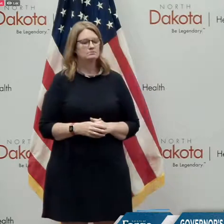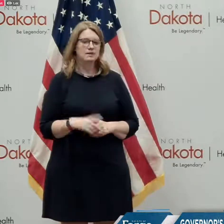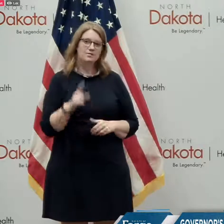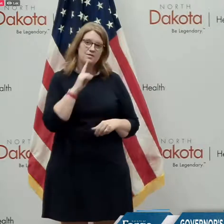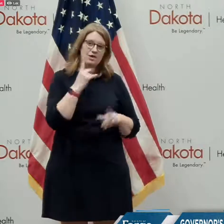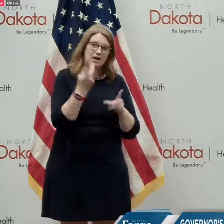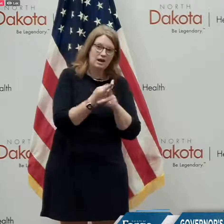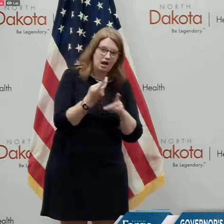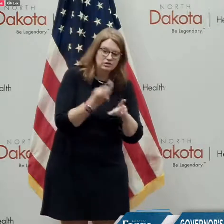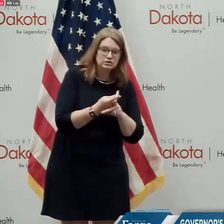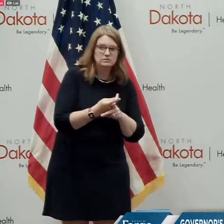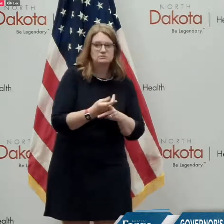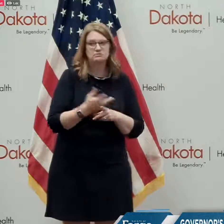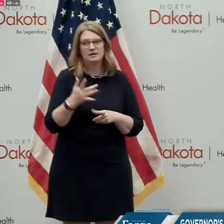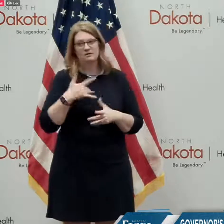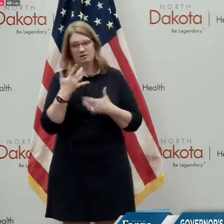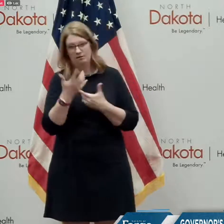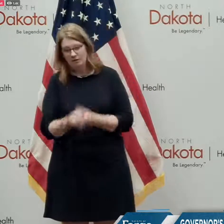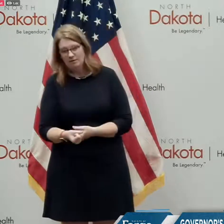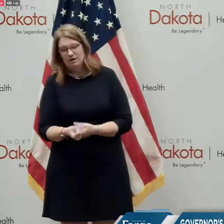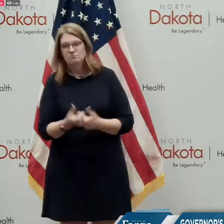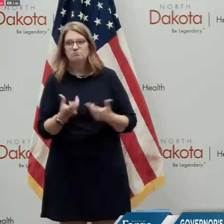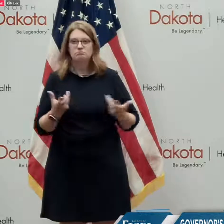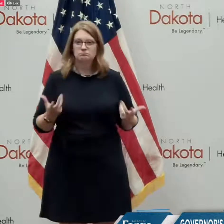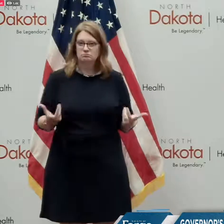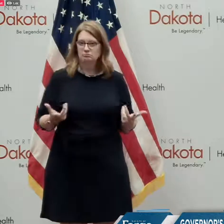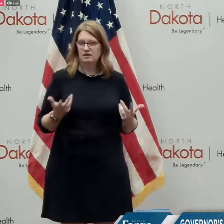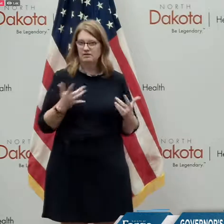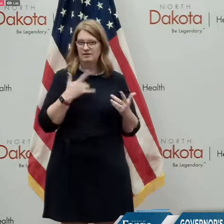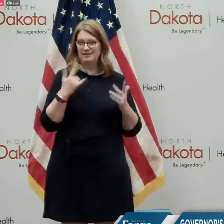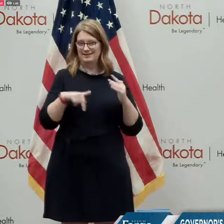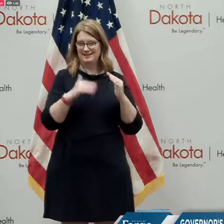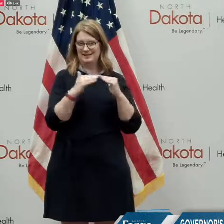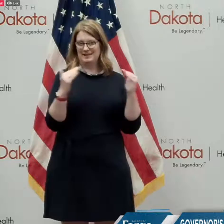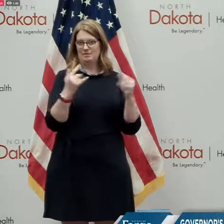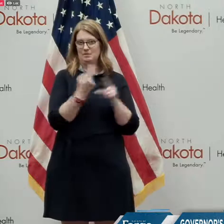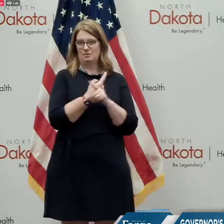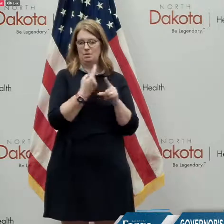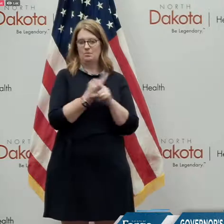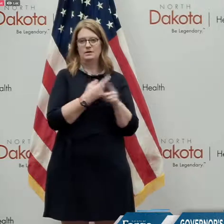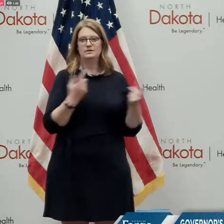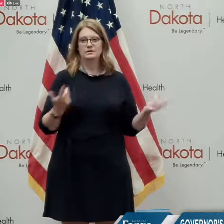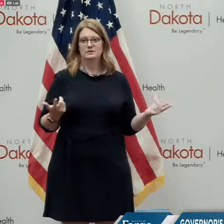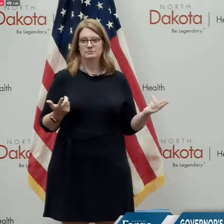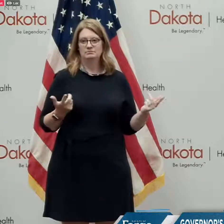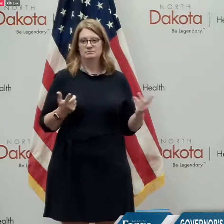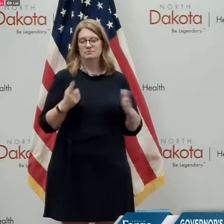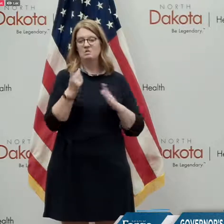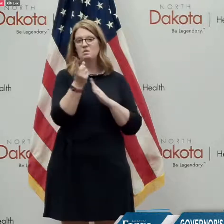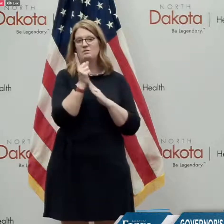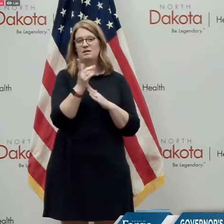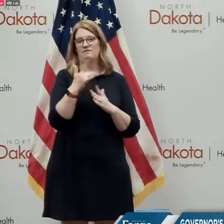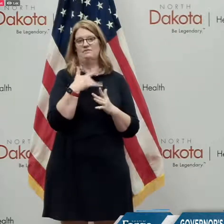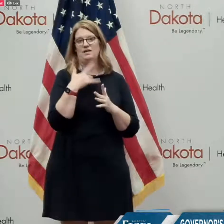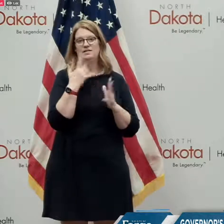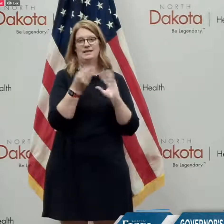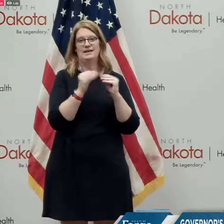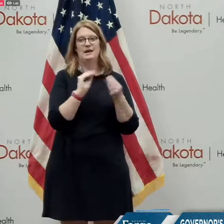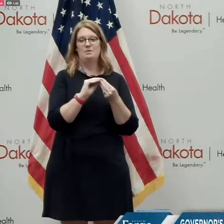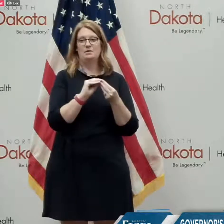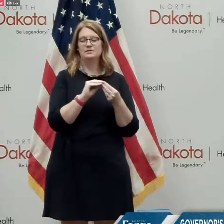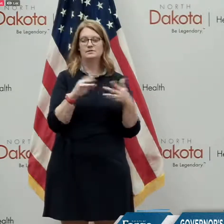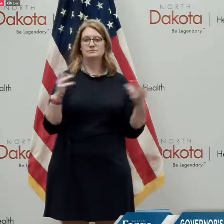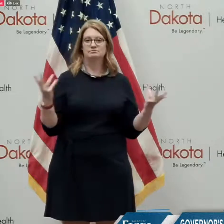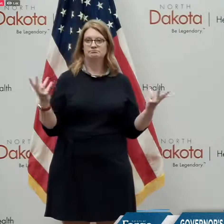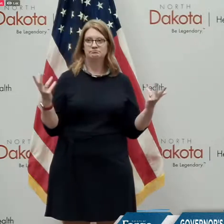cautious, but confident that at the level we're at right now is appropriate. But as I said it right at the first outset today, that I thought the numbers were headed